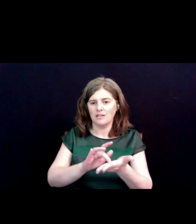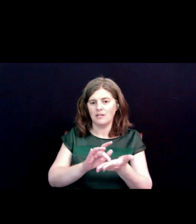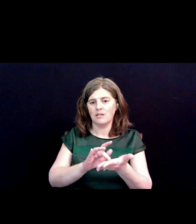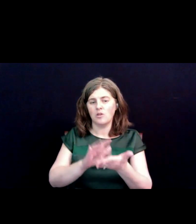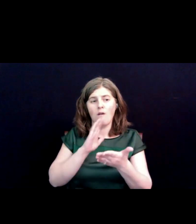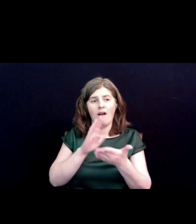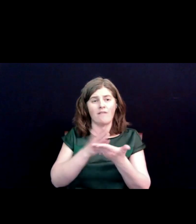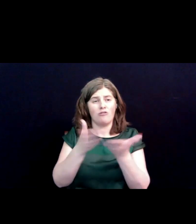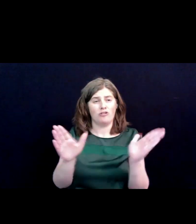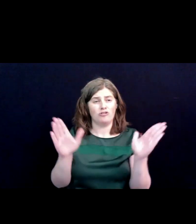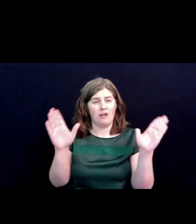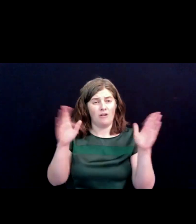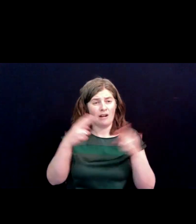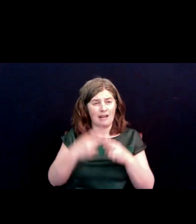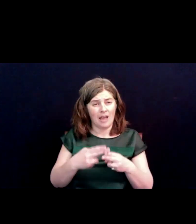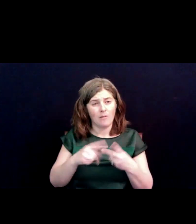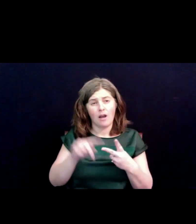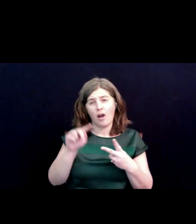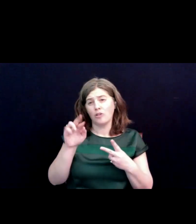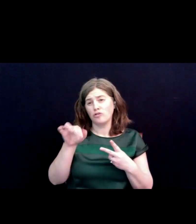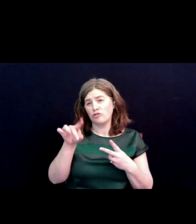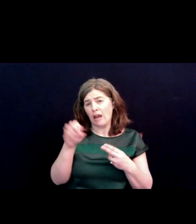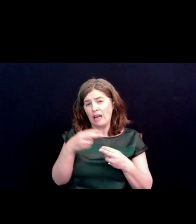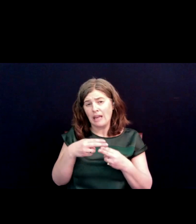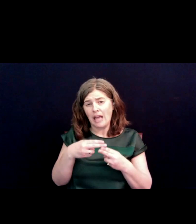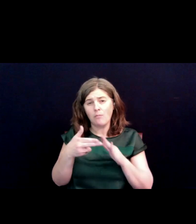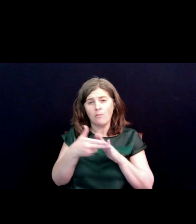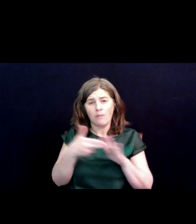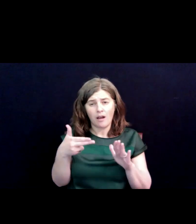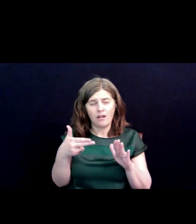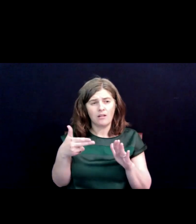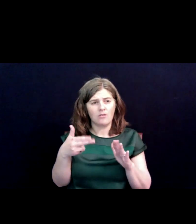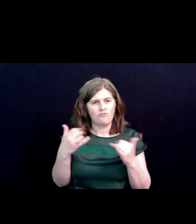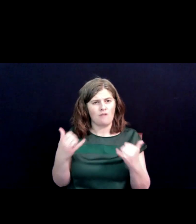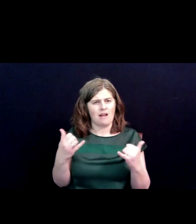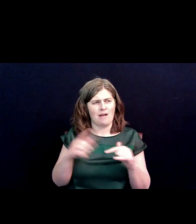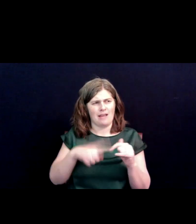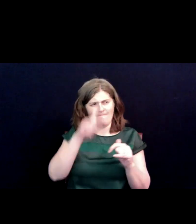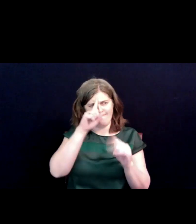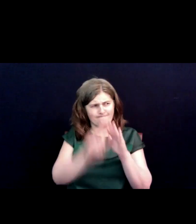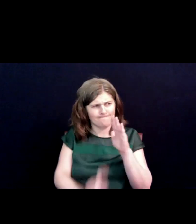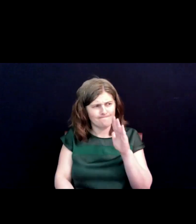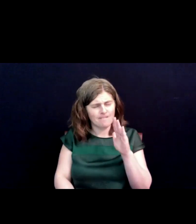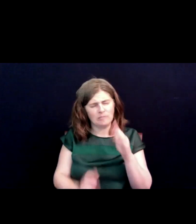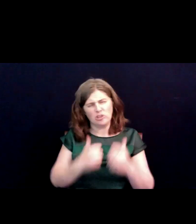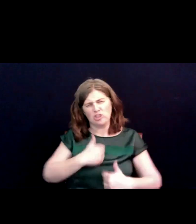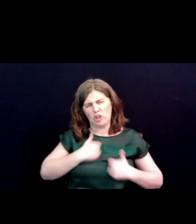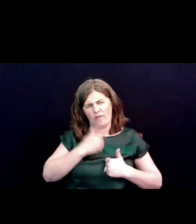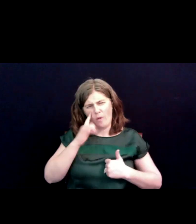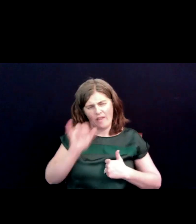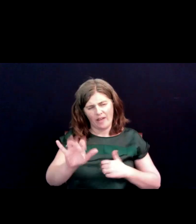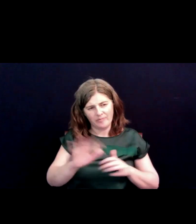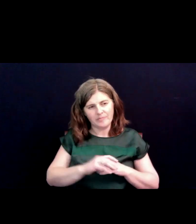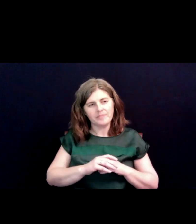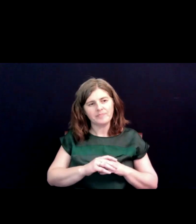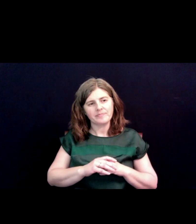generic name and then their trade name, the brand. And right this very second, I can't think of it. So apologize for that, but I